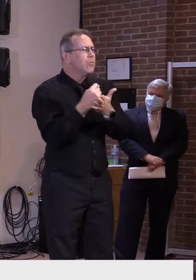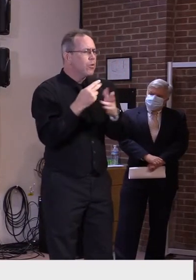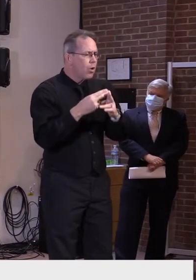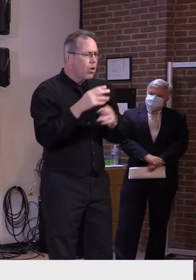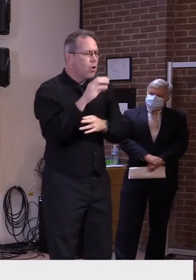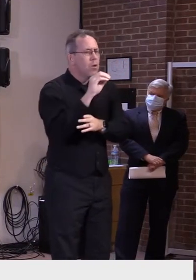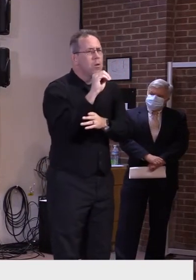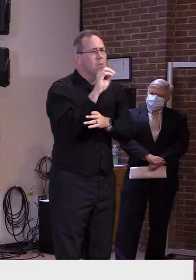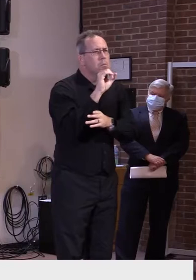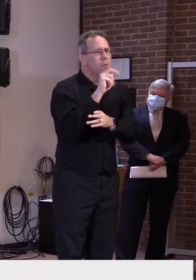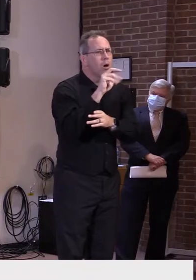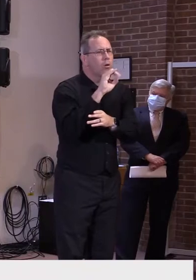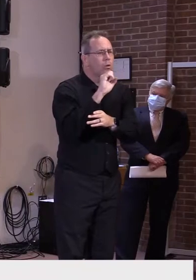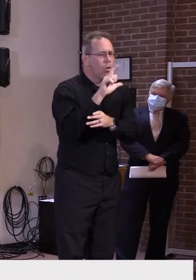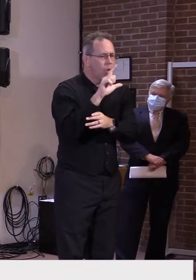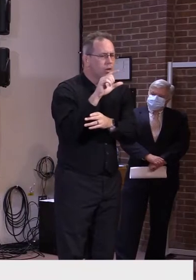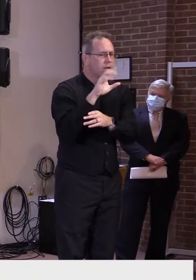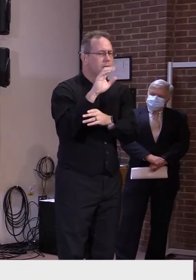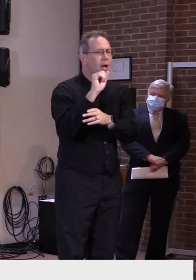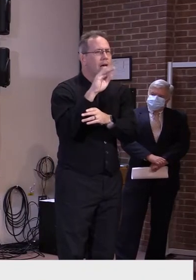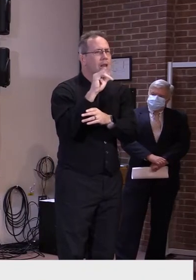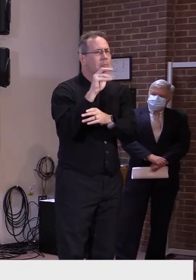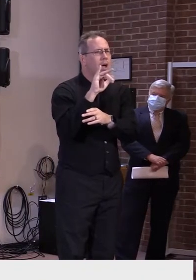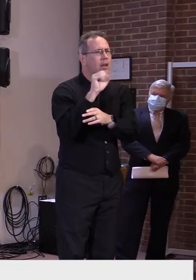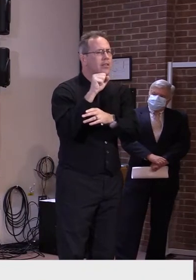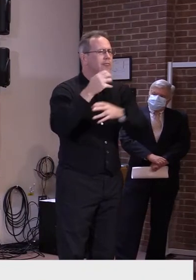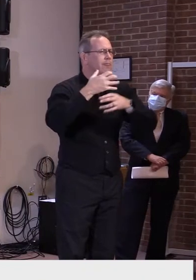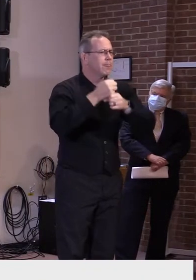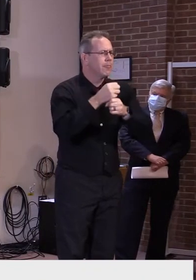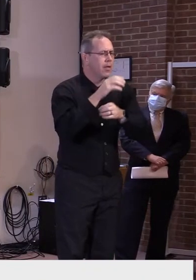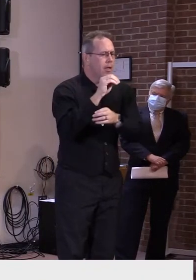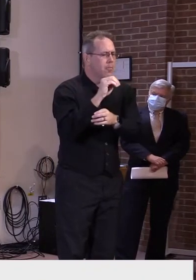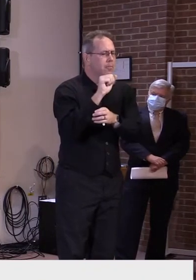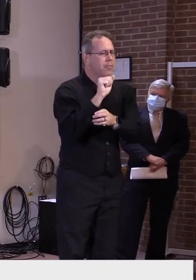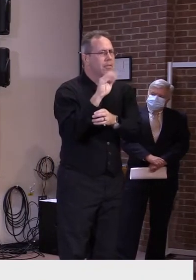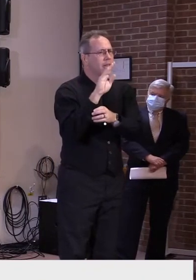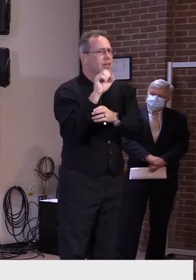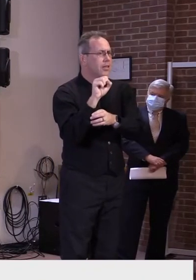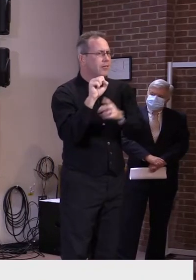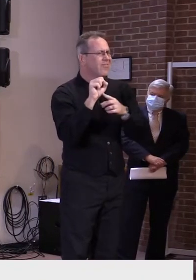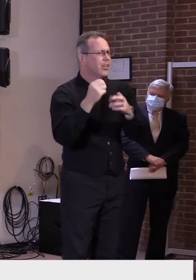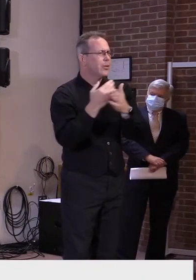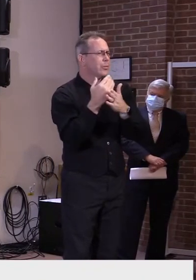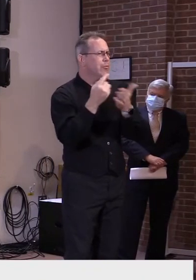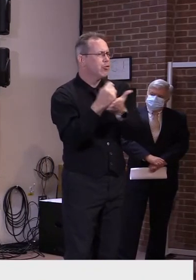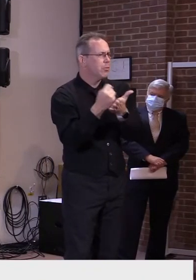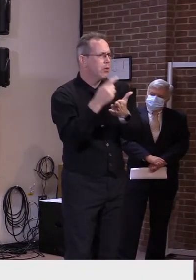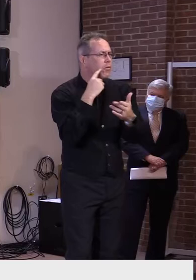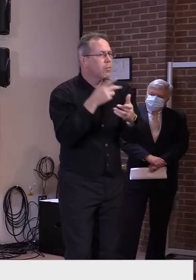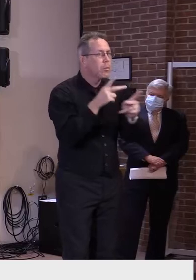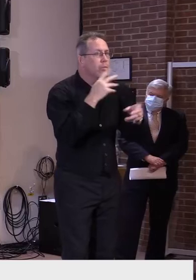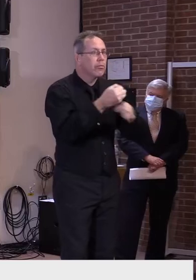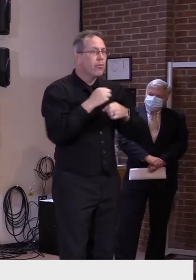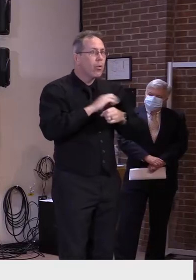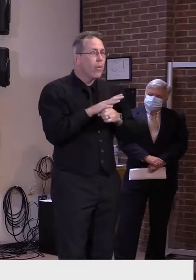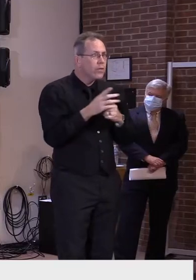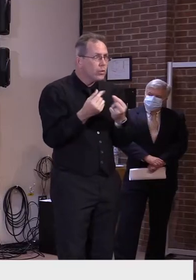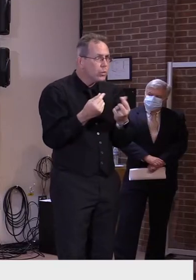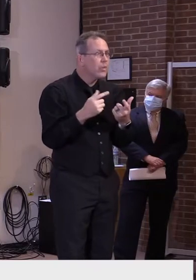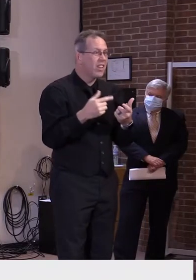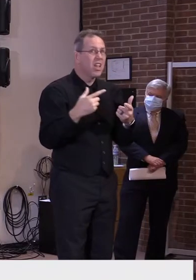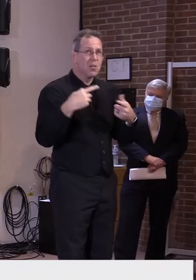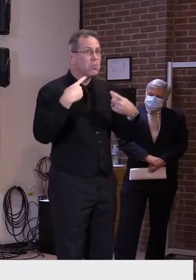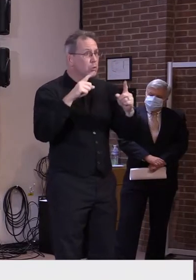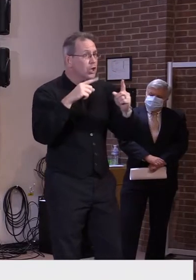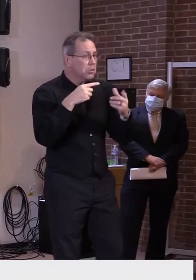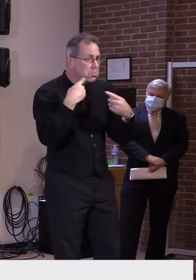hospitalizations. Florida and Texas have had a tremendous amount of success with this strategy, and we should learn from them.